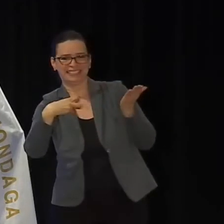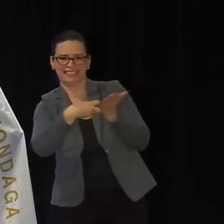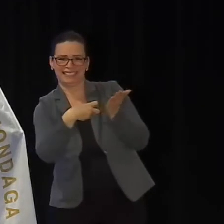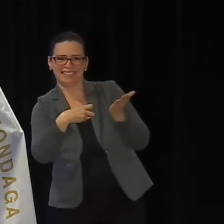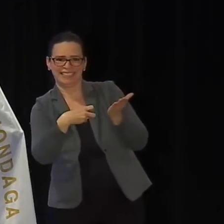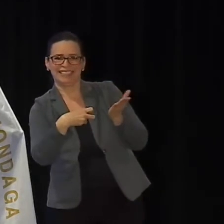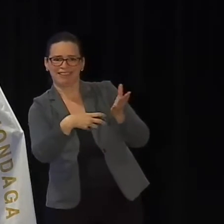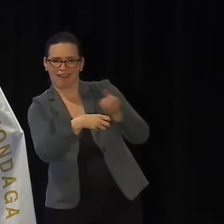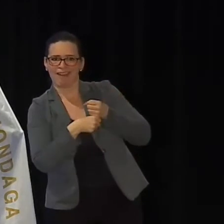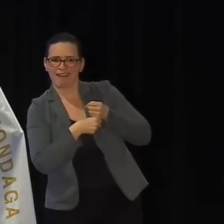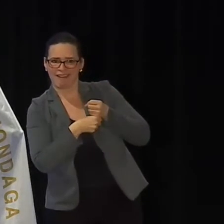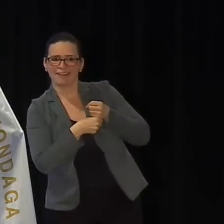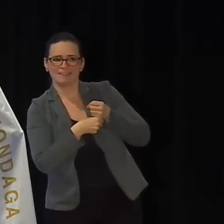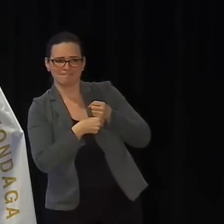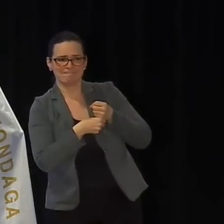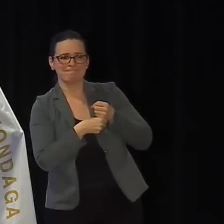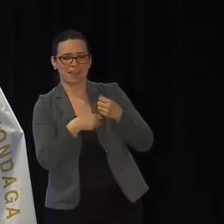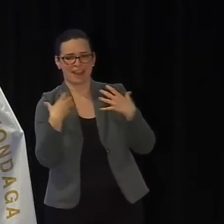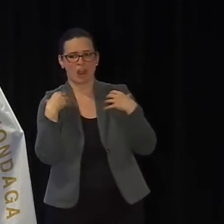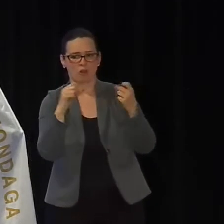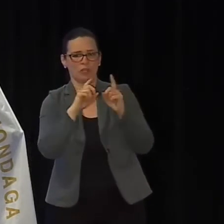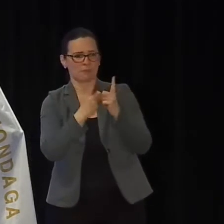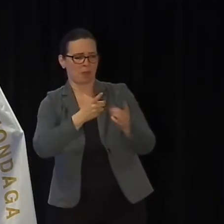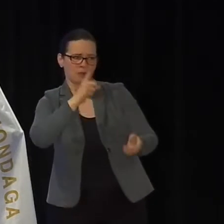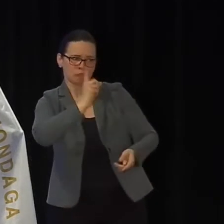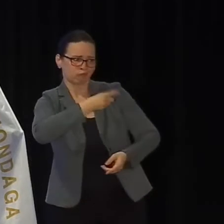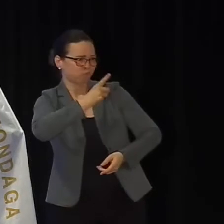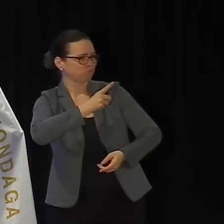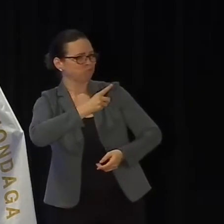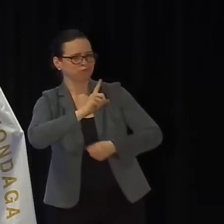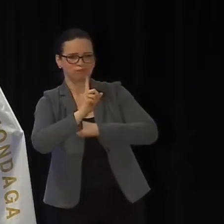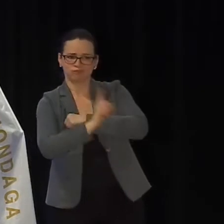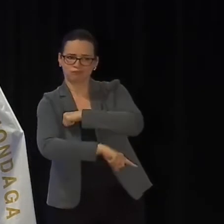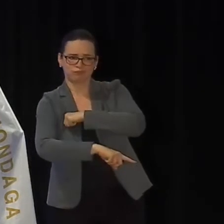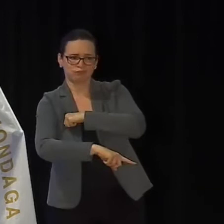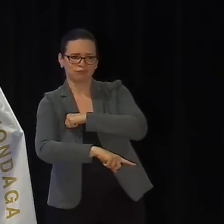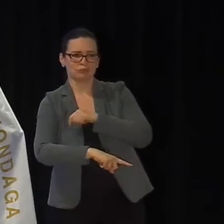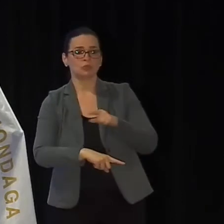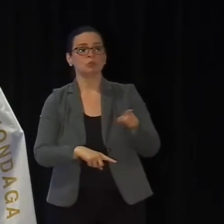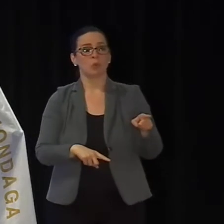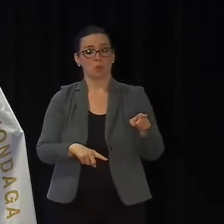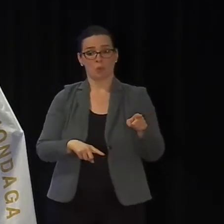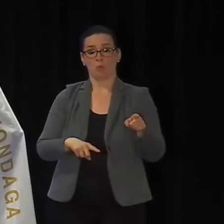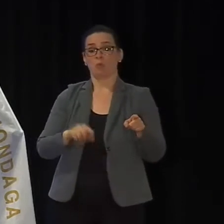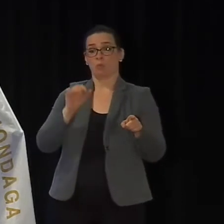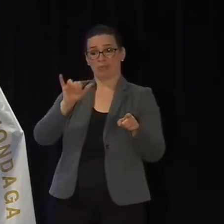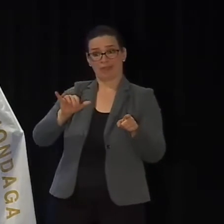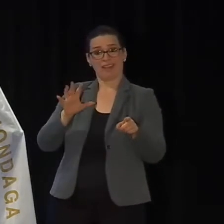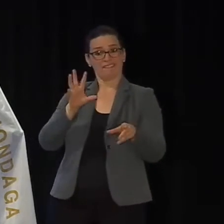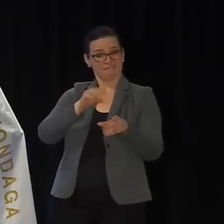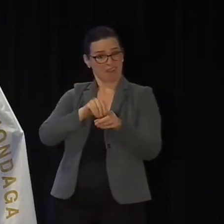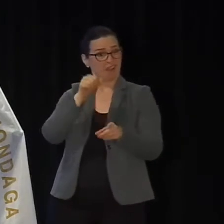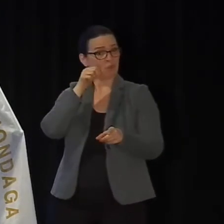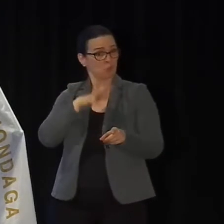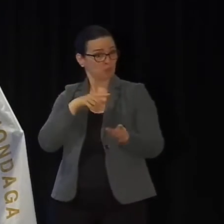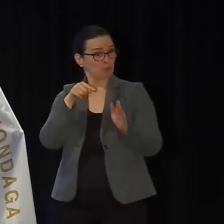the Monday before, I believe, the victim was found,